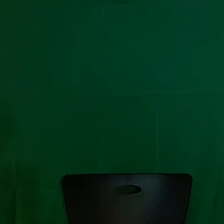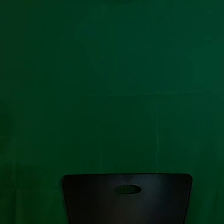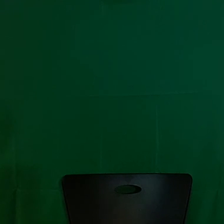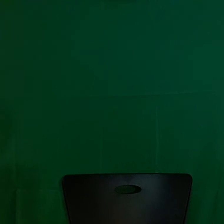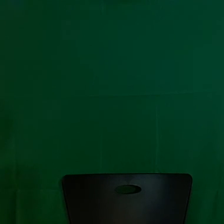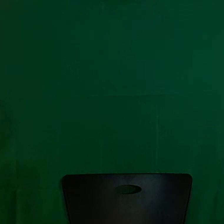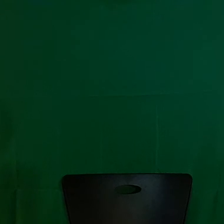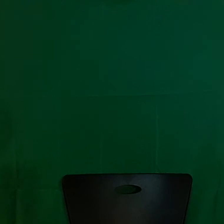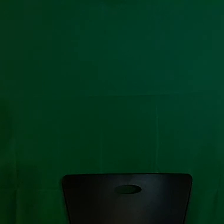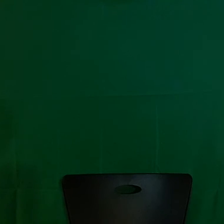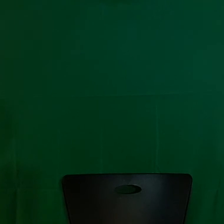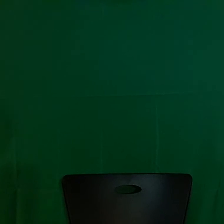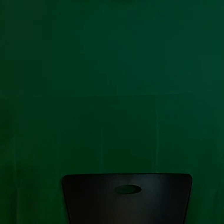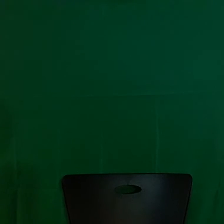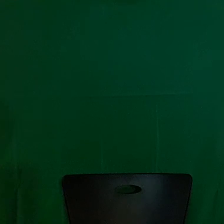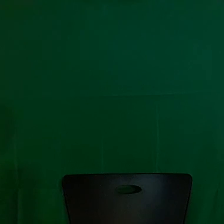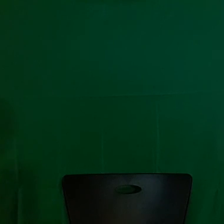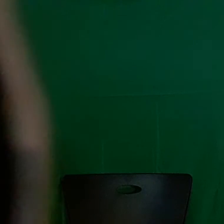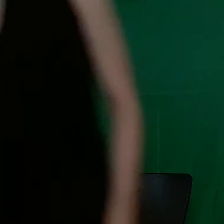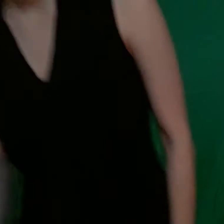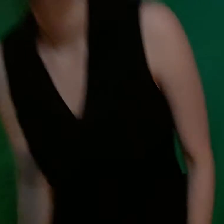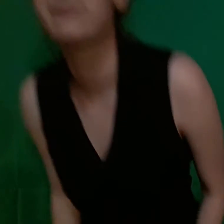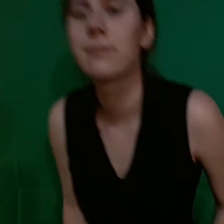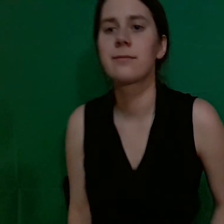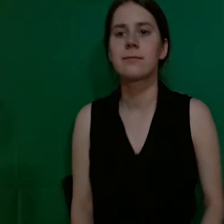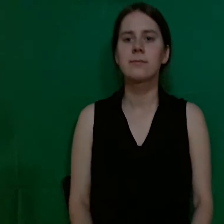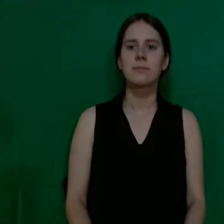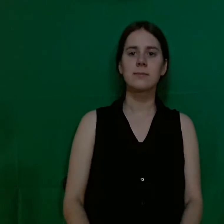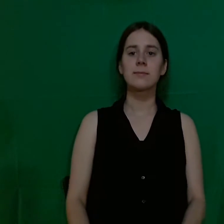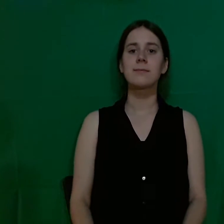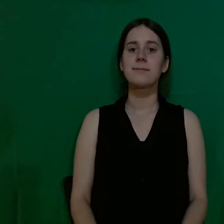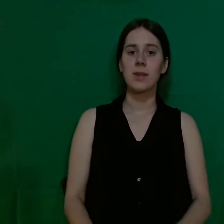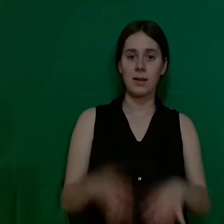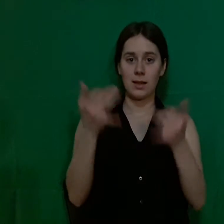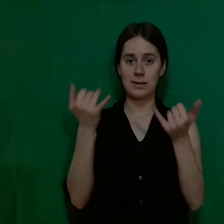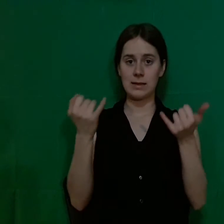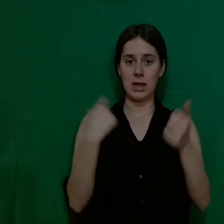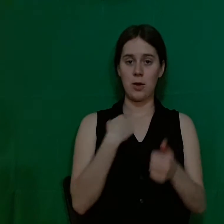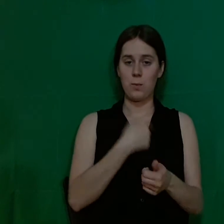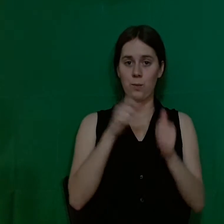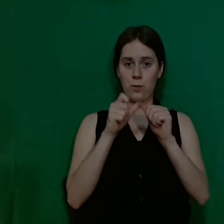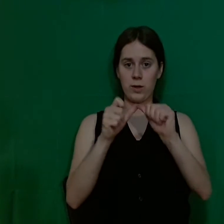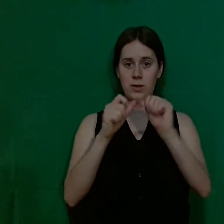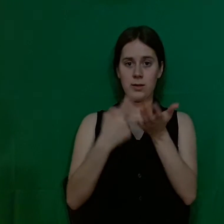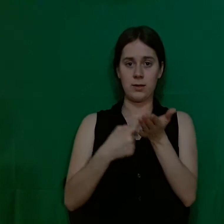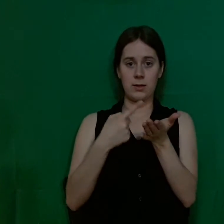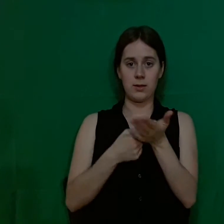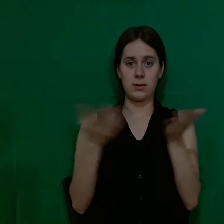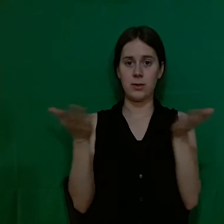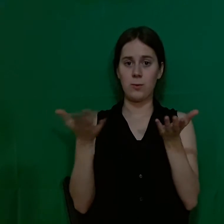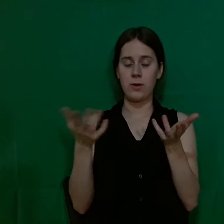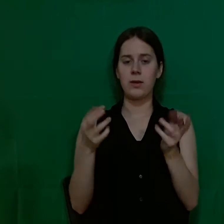Today we're going to continue our discussion of the resume. As discussed, the purpose is to provide a one-page